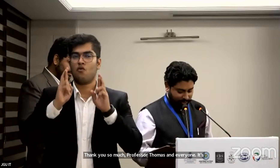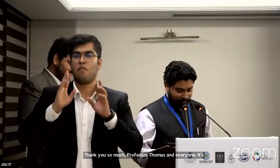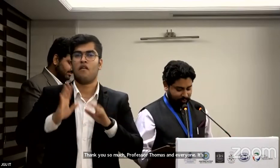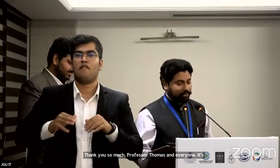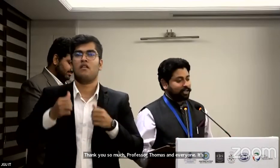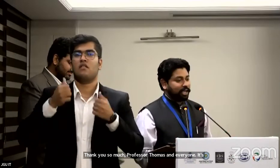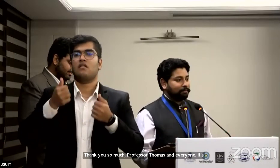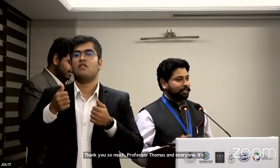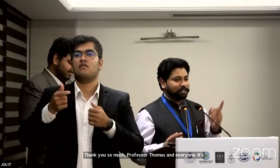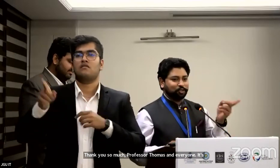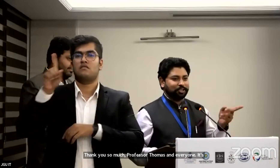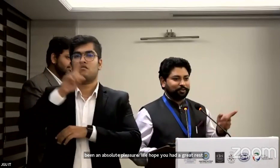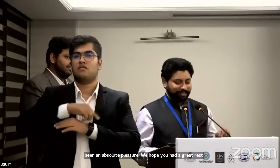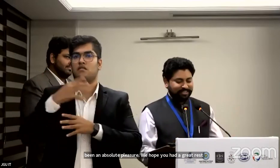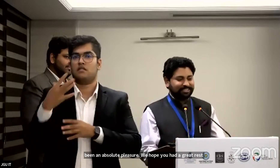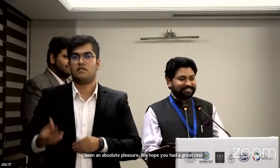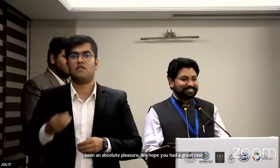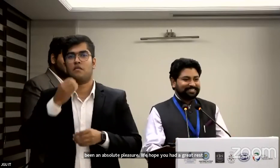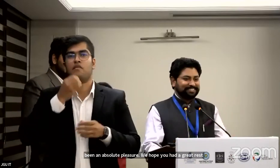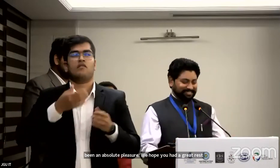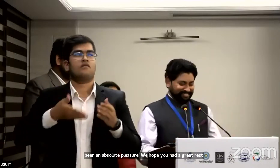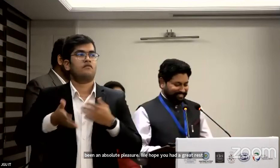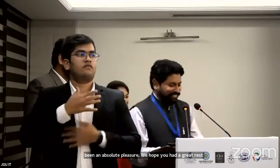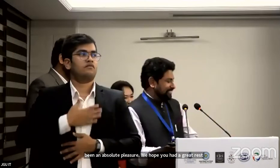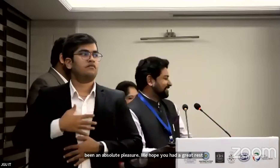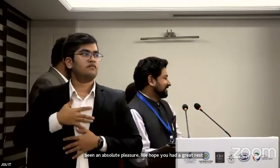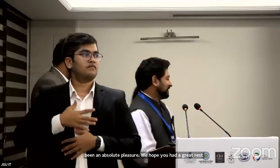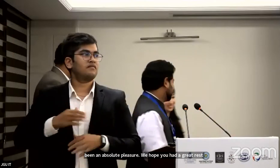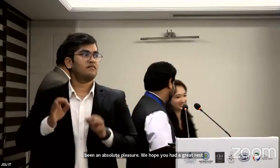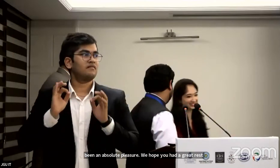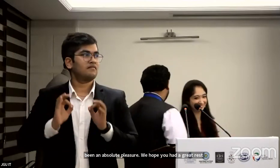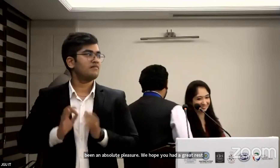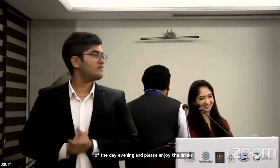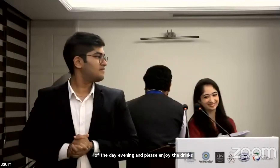of the day, evening, and please enjoy the drinks.